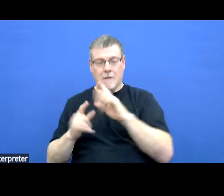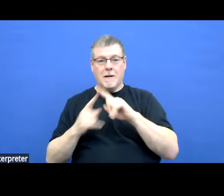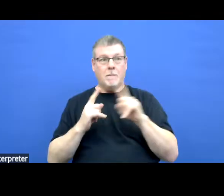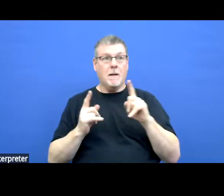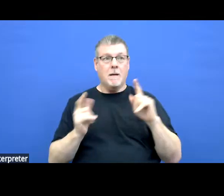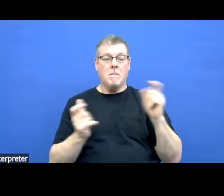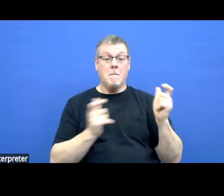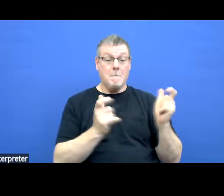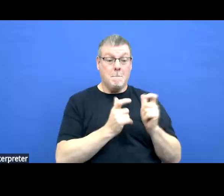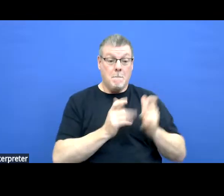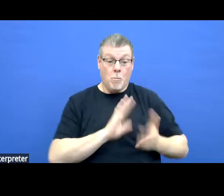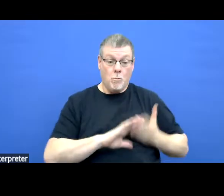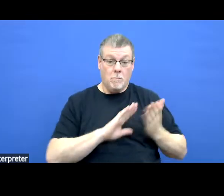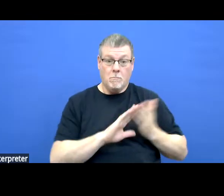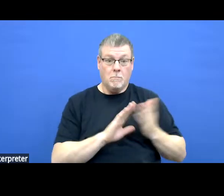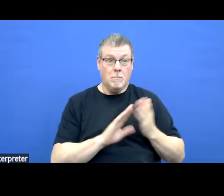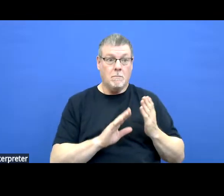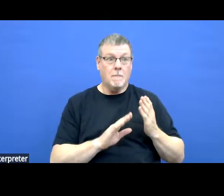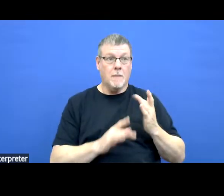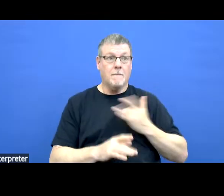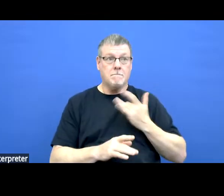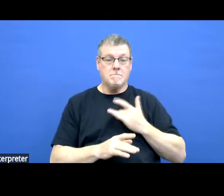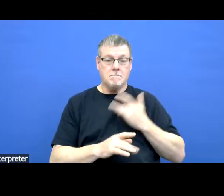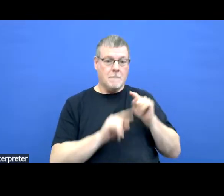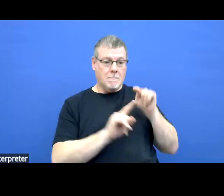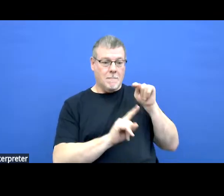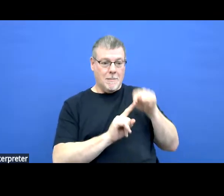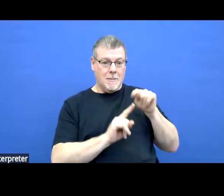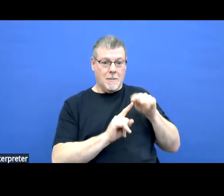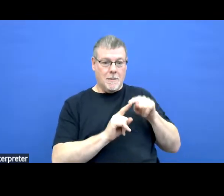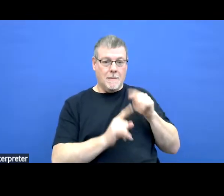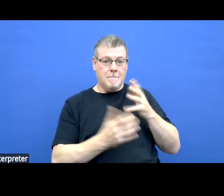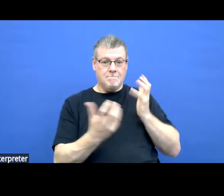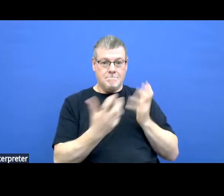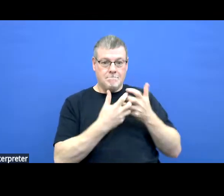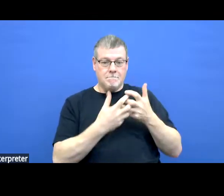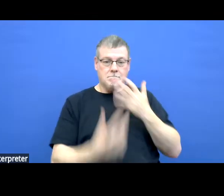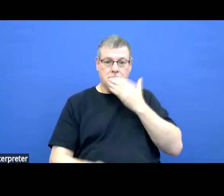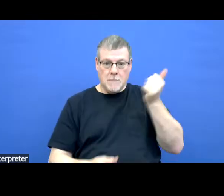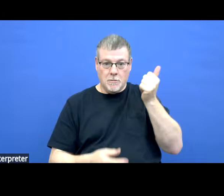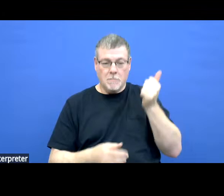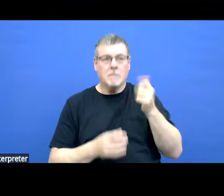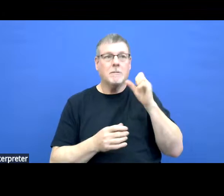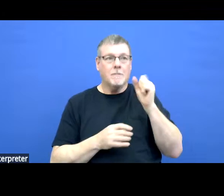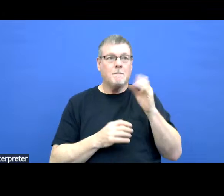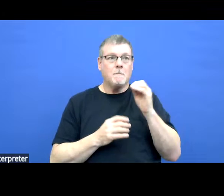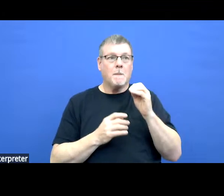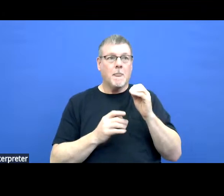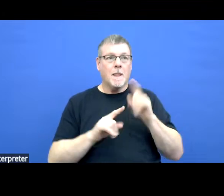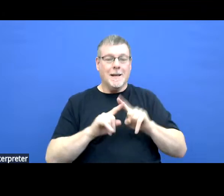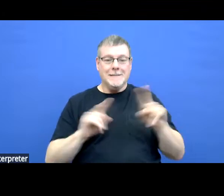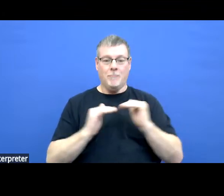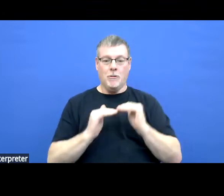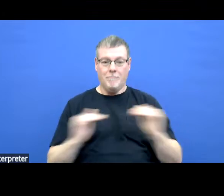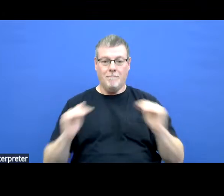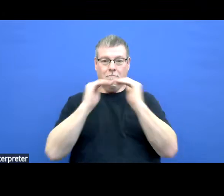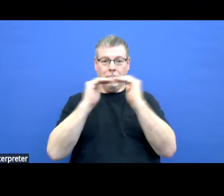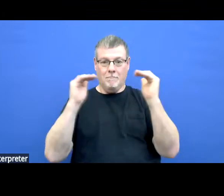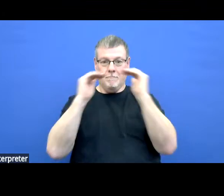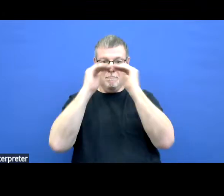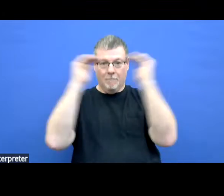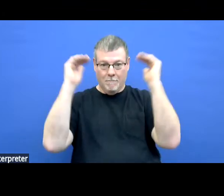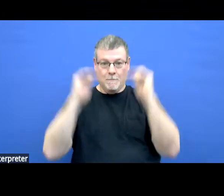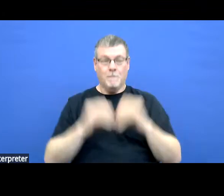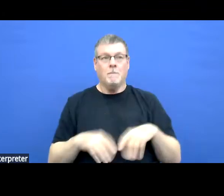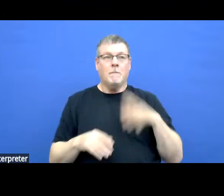a smaller operation, we felt like this would fit for, and even, so we have, like I said, different levels. And so if we